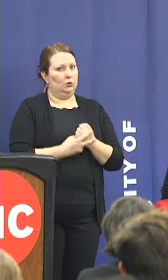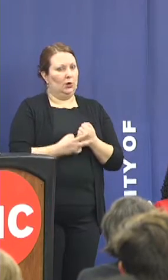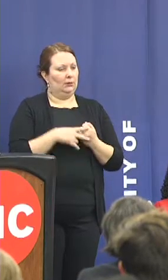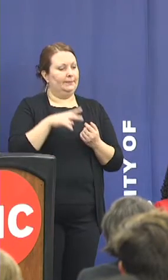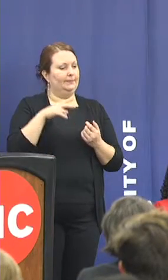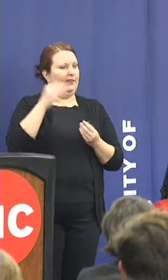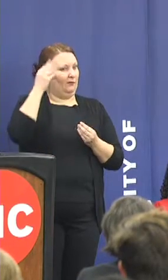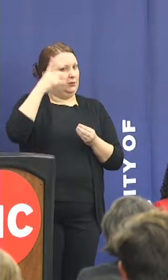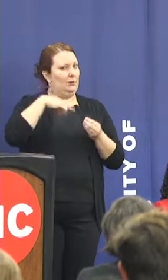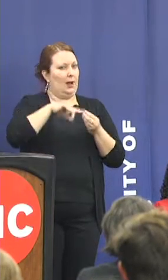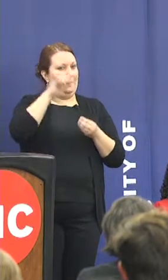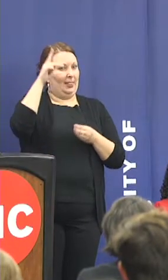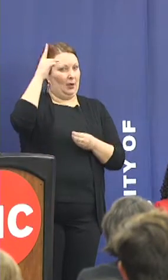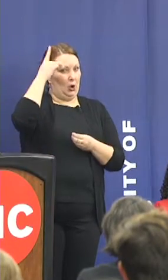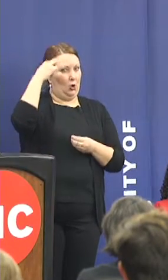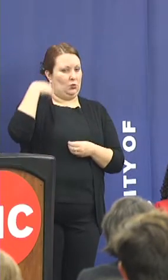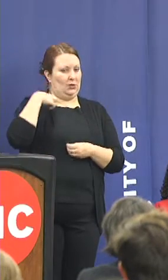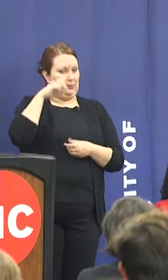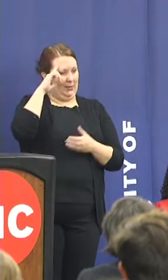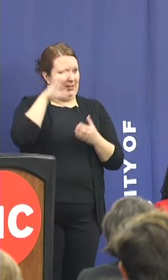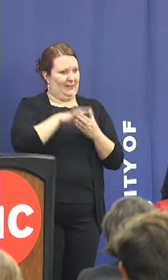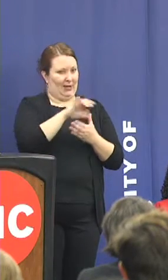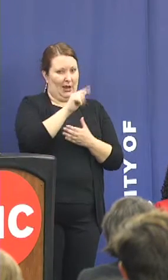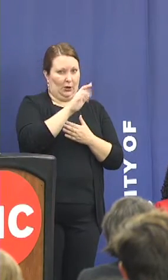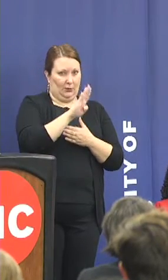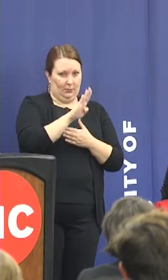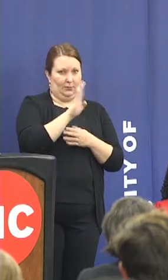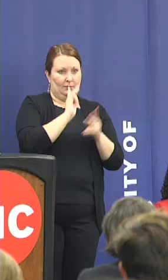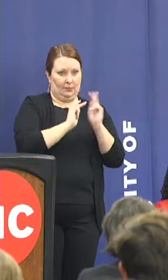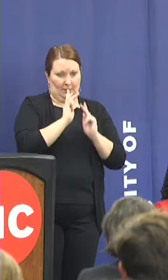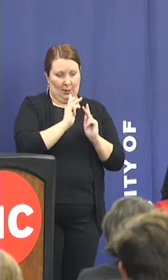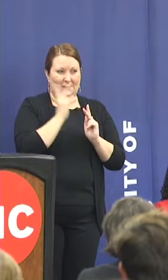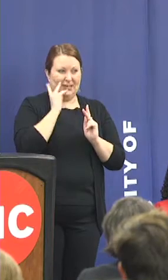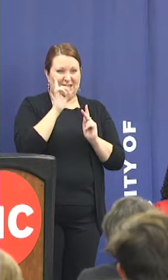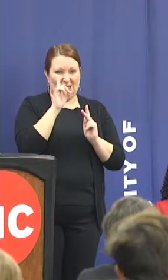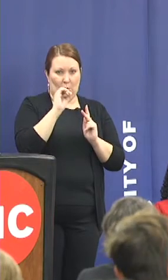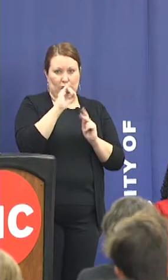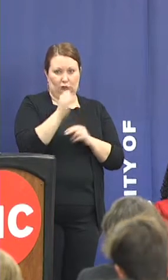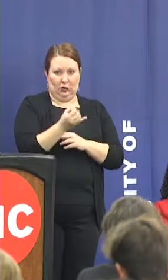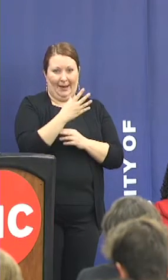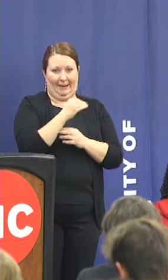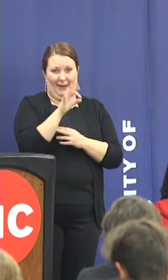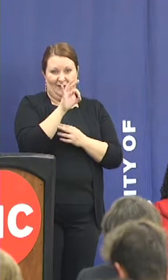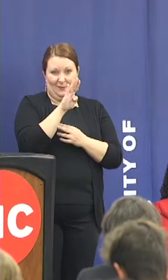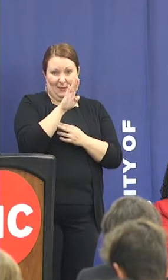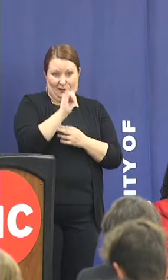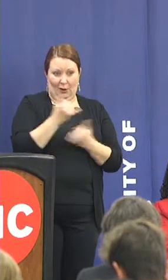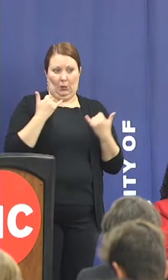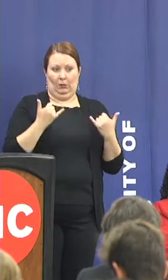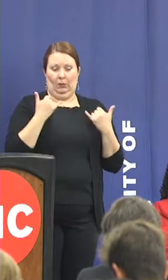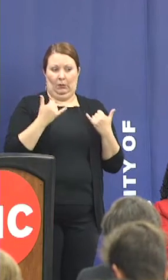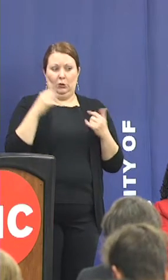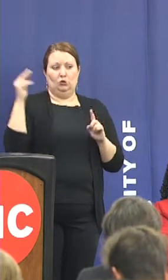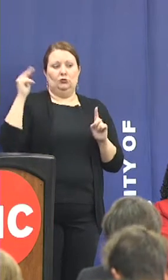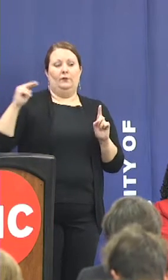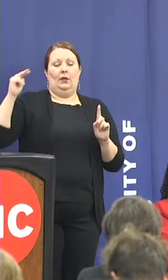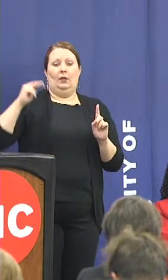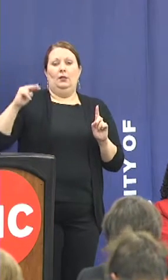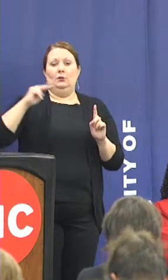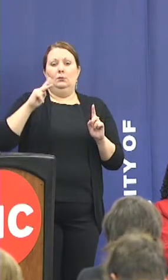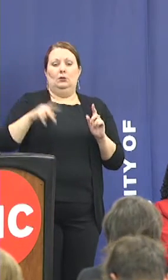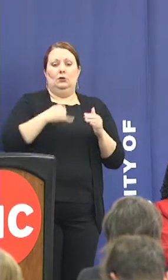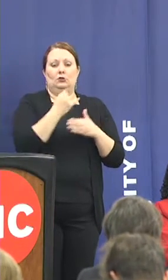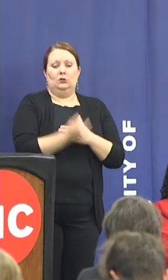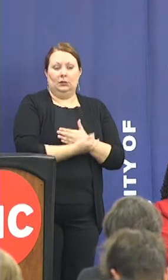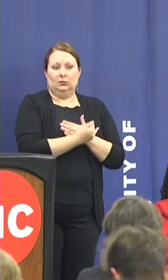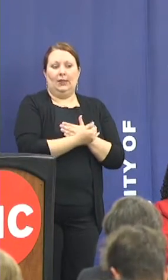intelligence on the political and religious beliefs of Arab Americans. And we've seen the Department of Justice and the FBI current surveillance